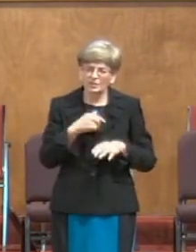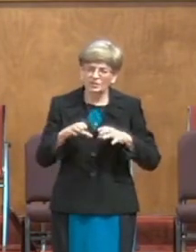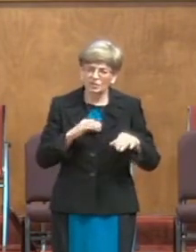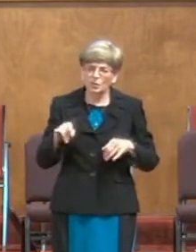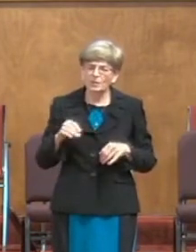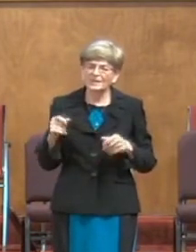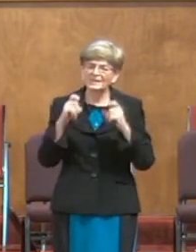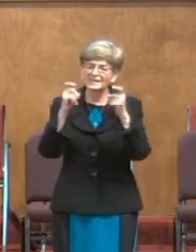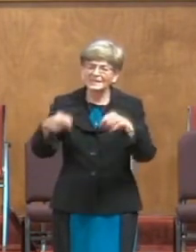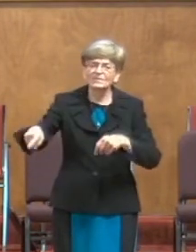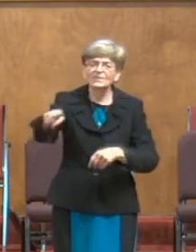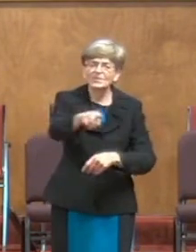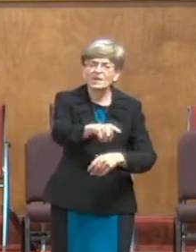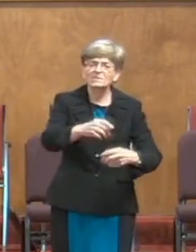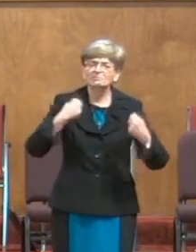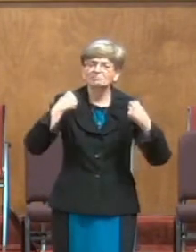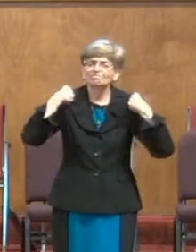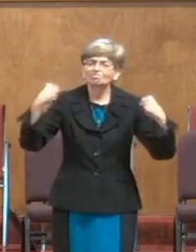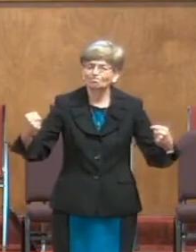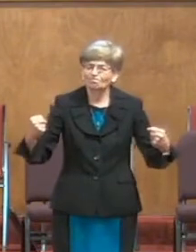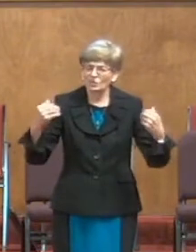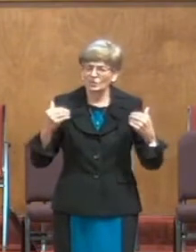that.